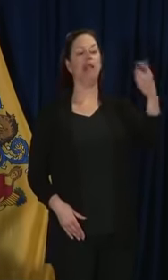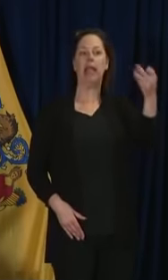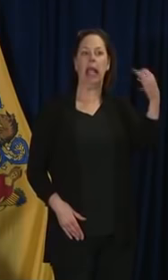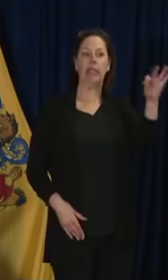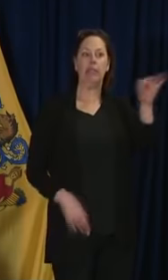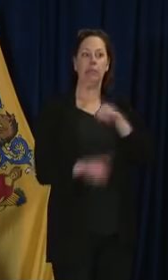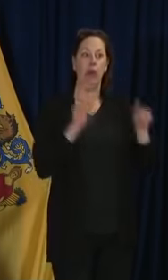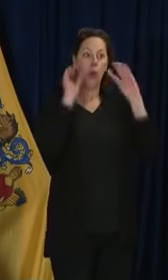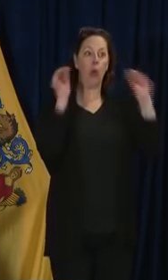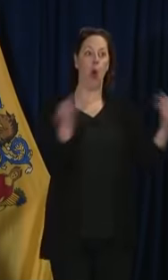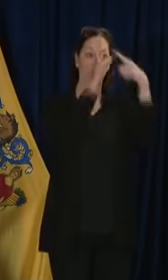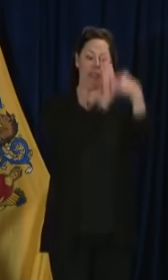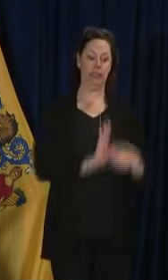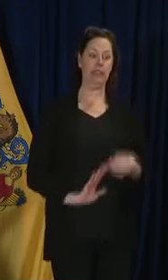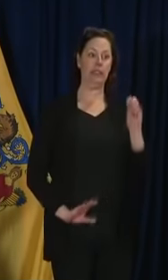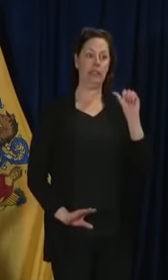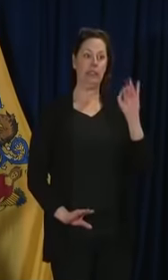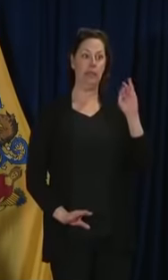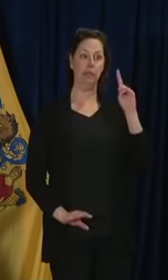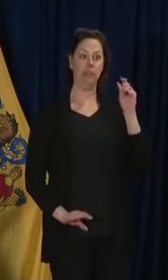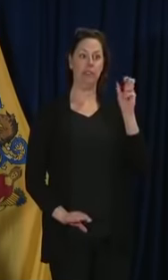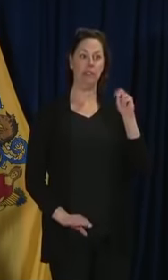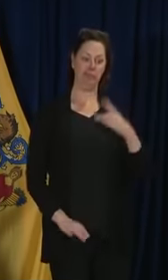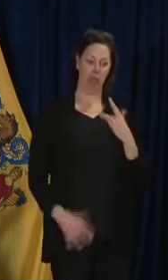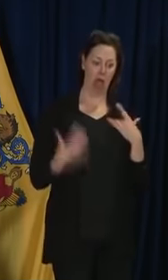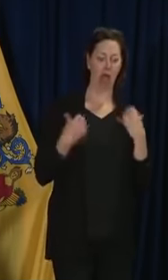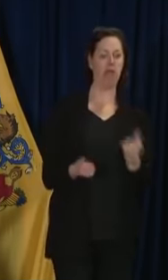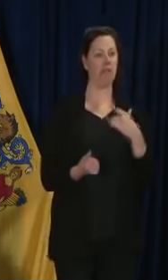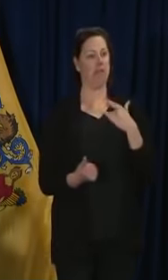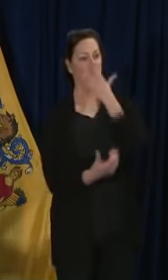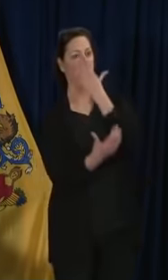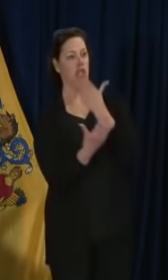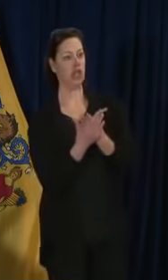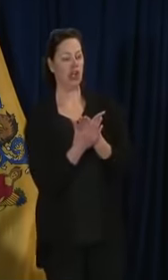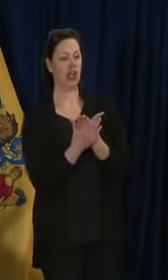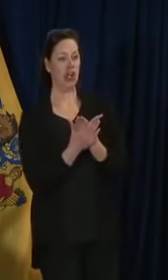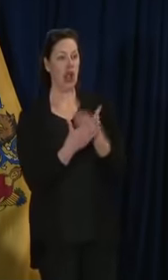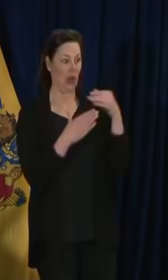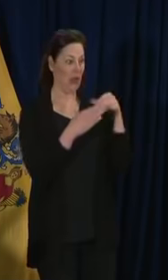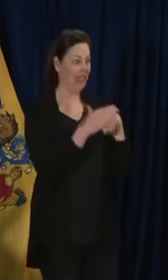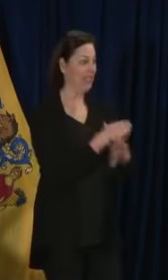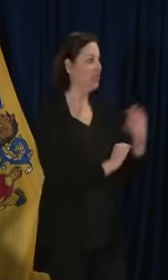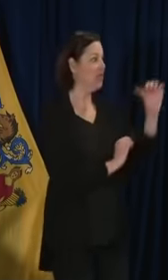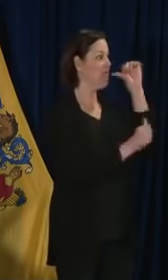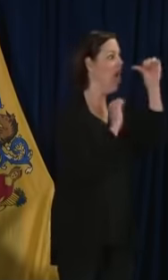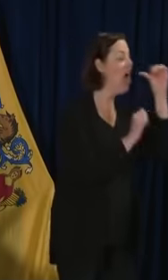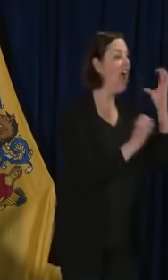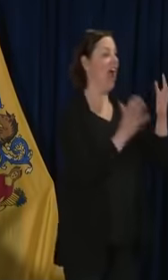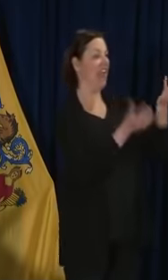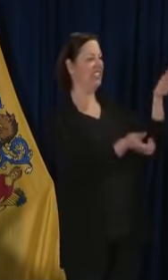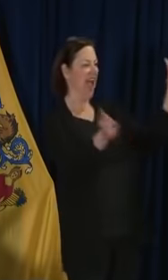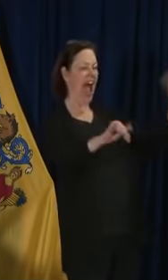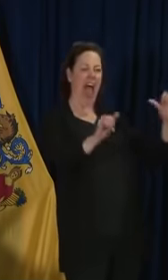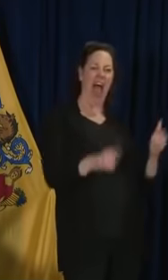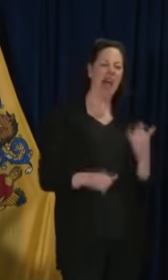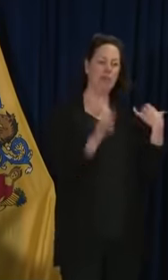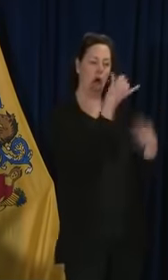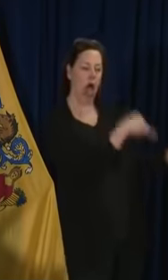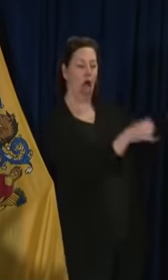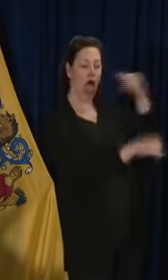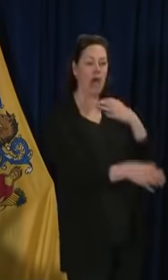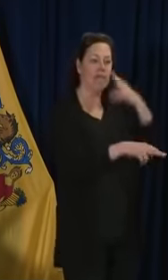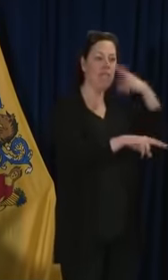in a house somewhere. You feel really good and really healthy. And then the next day you're going to see grandma and grandpa, or your parents,